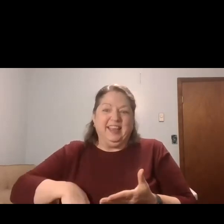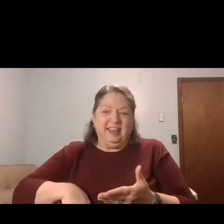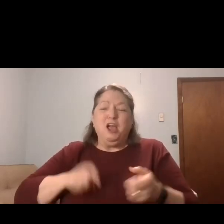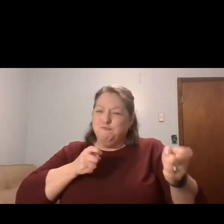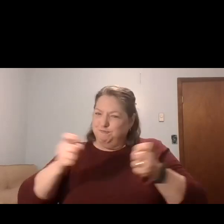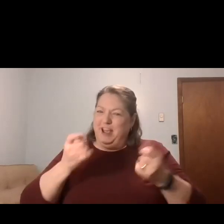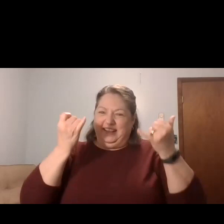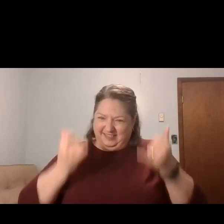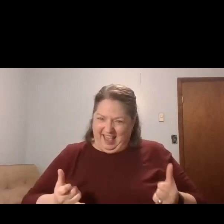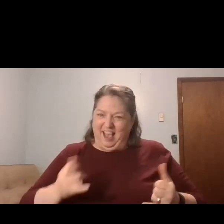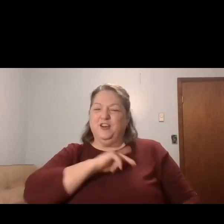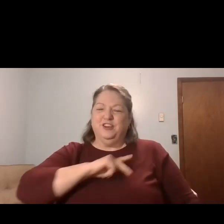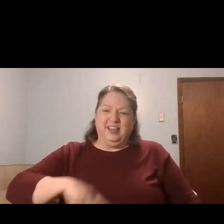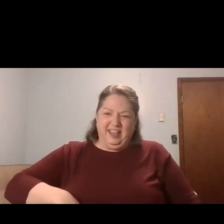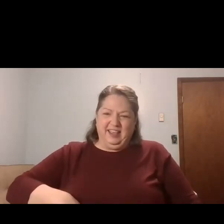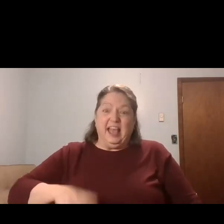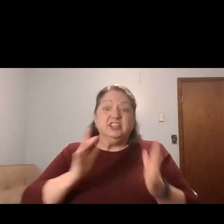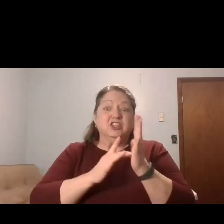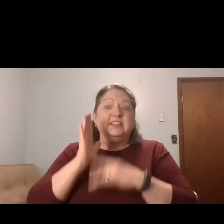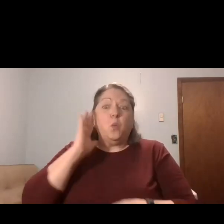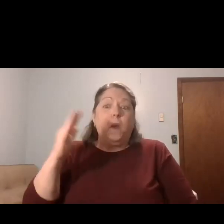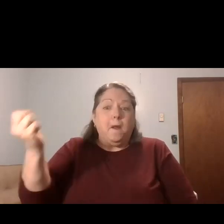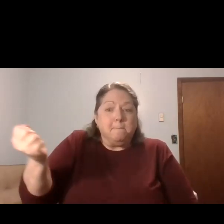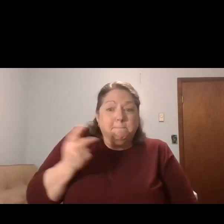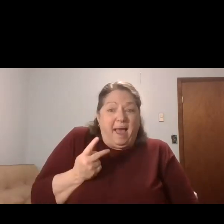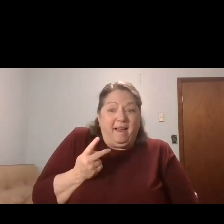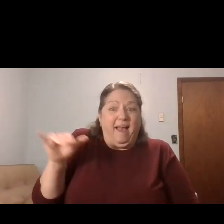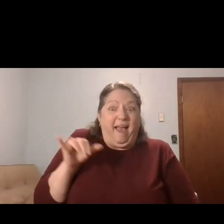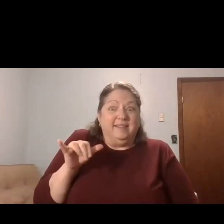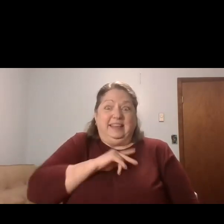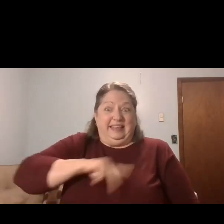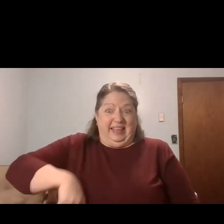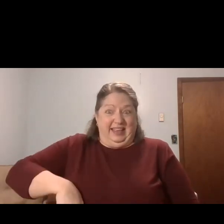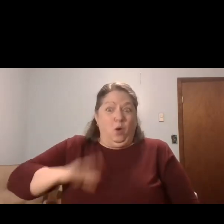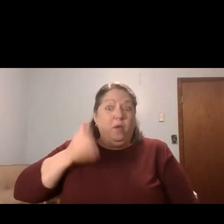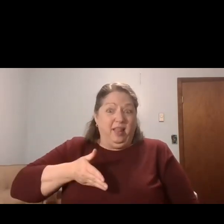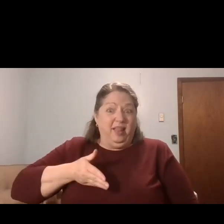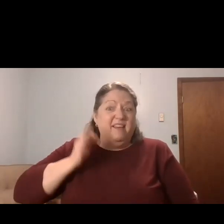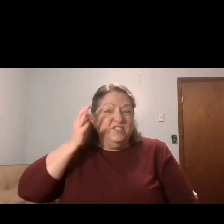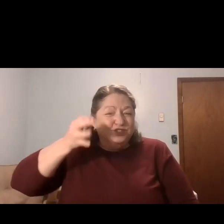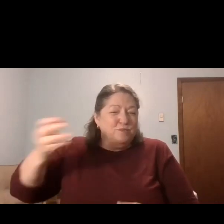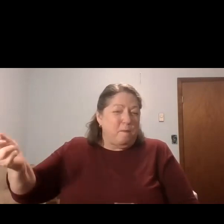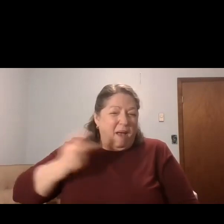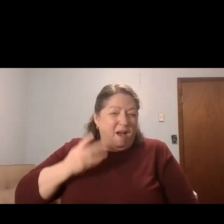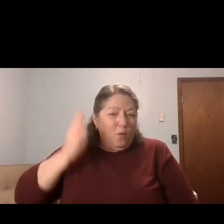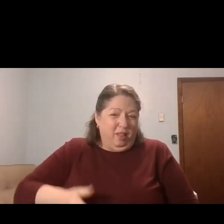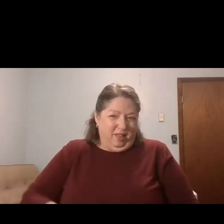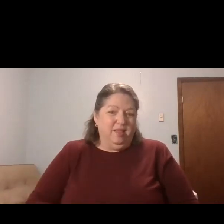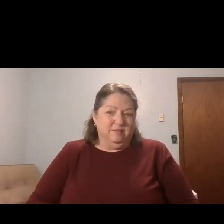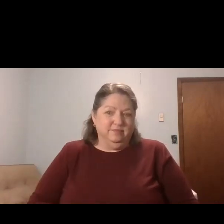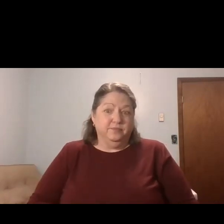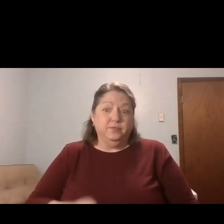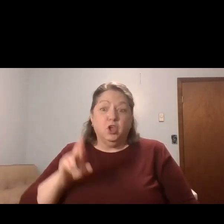want you to notice lastly that he will return as king. Jesus will return as king. Notice